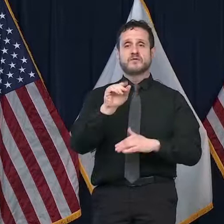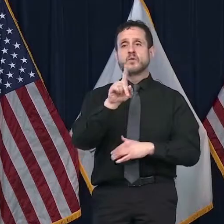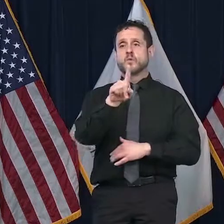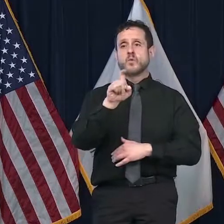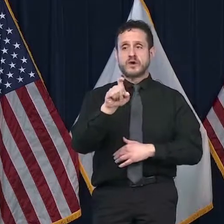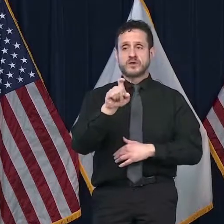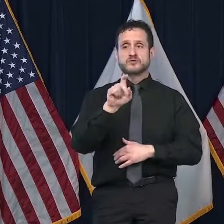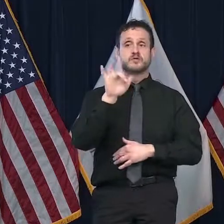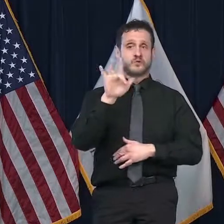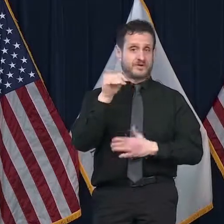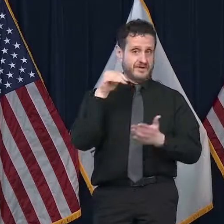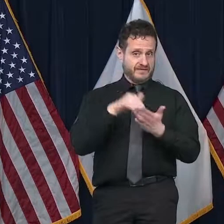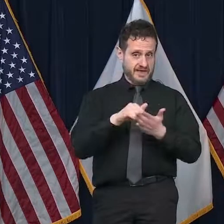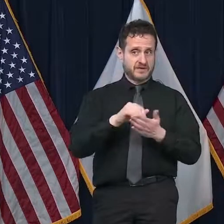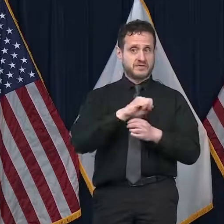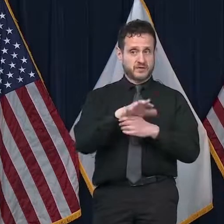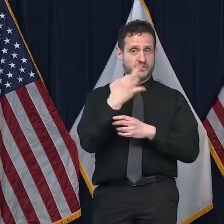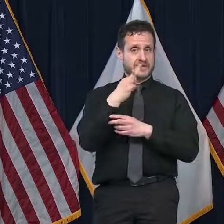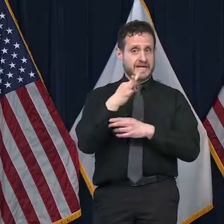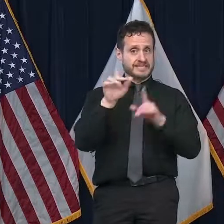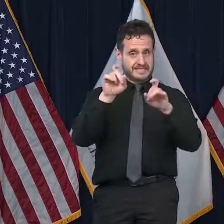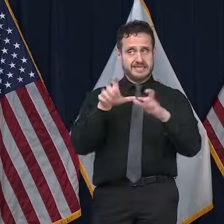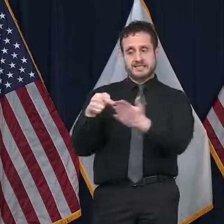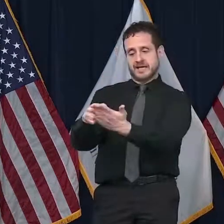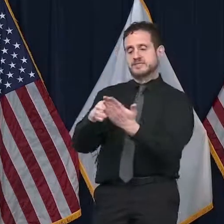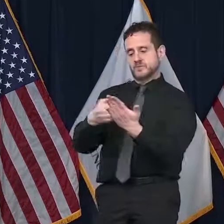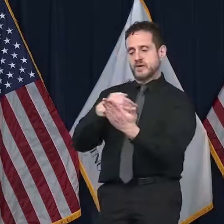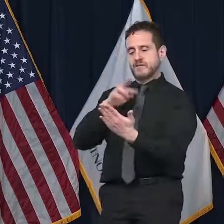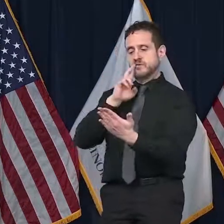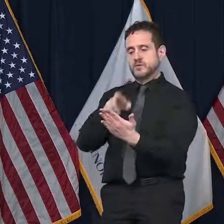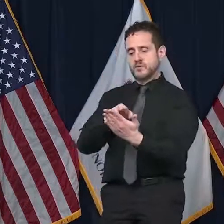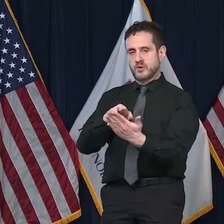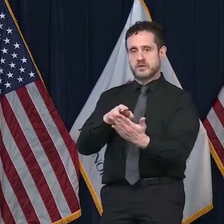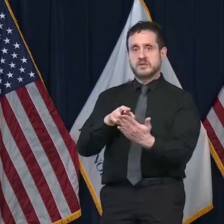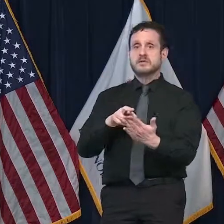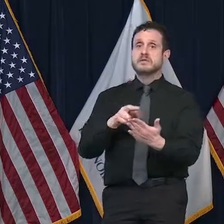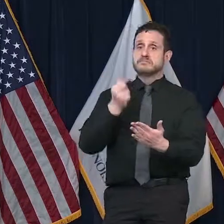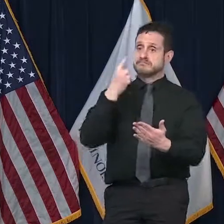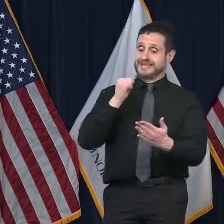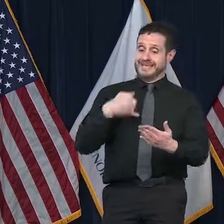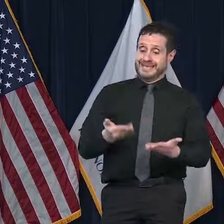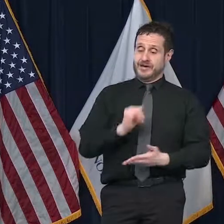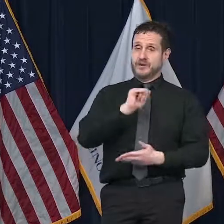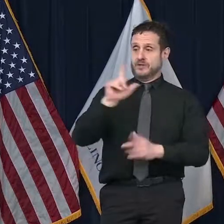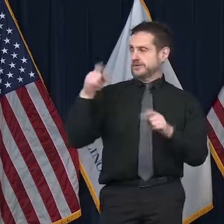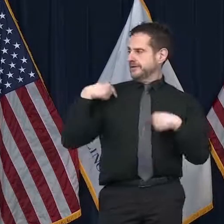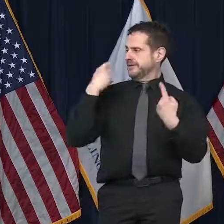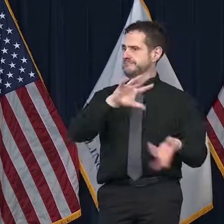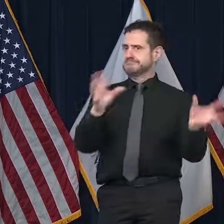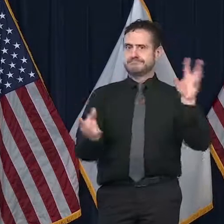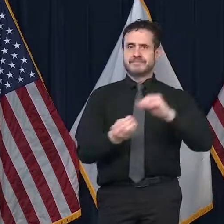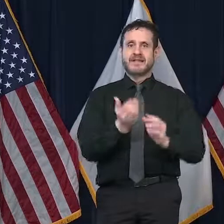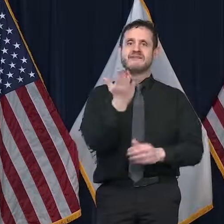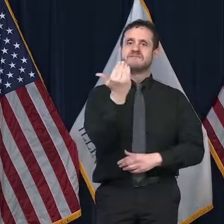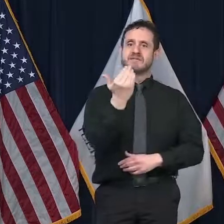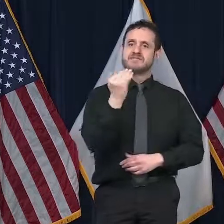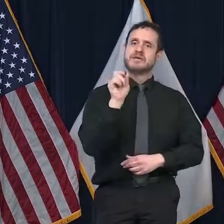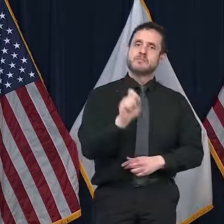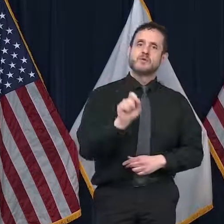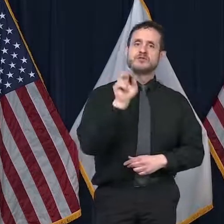tests results were reported for a total since the beginning of this pandemic of more than 15.2 million